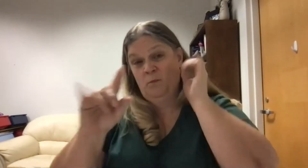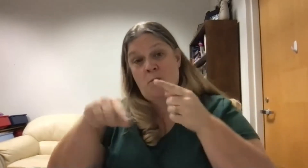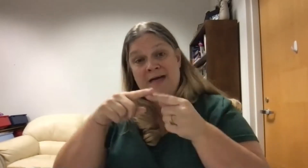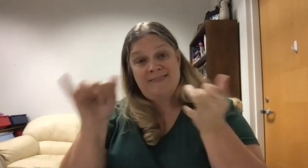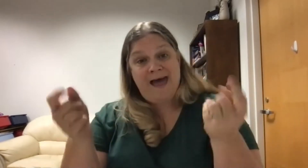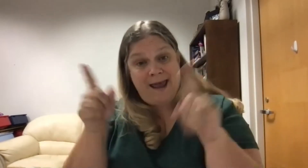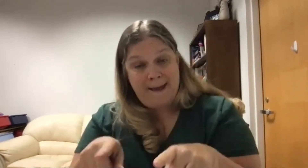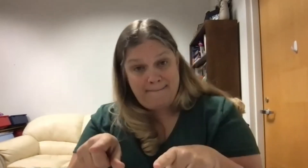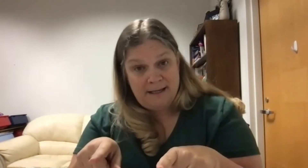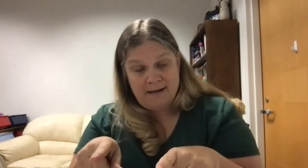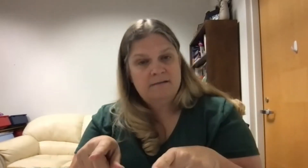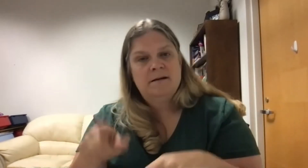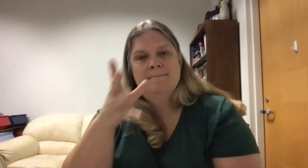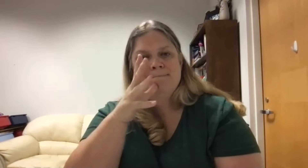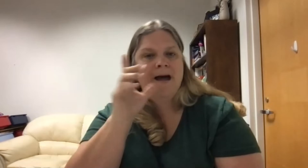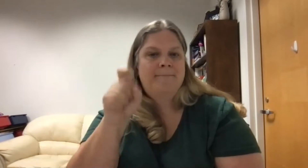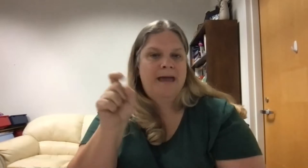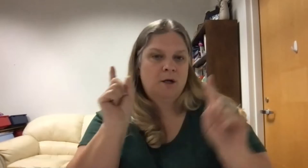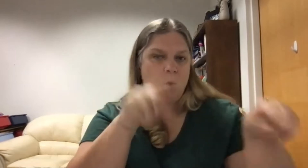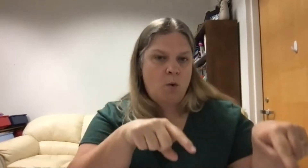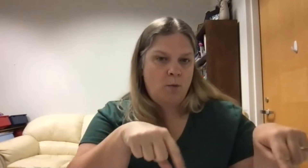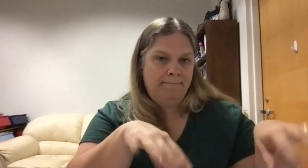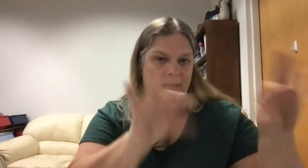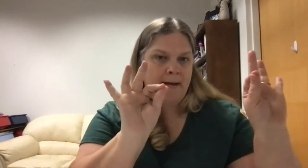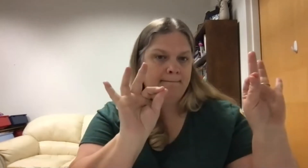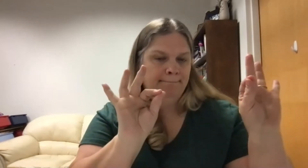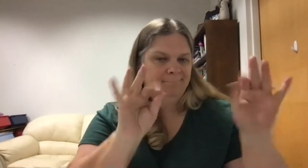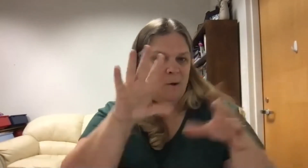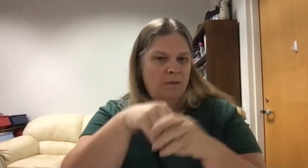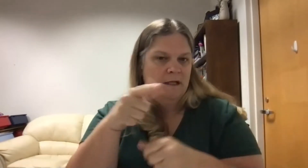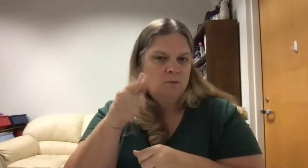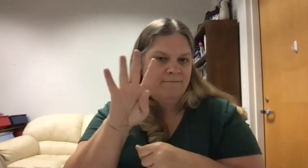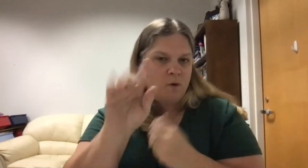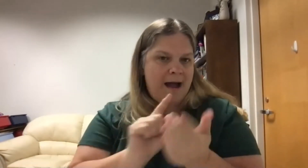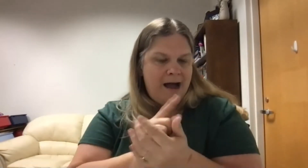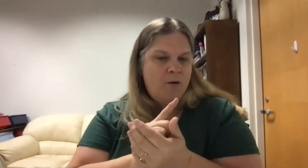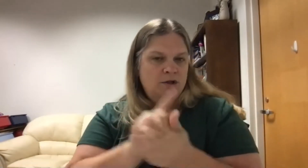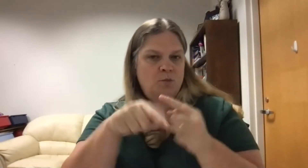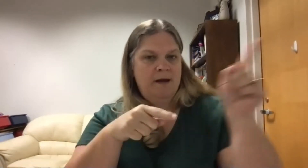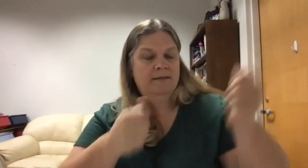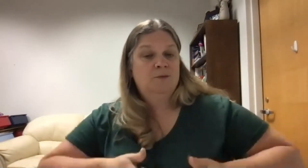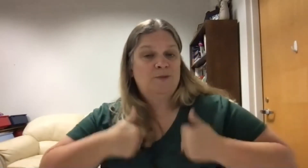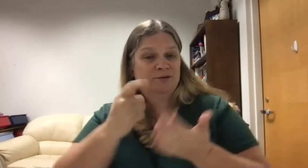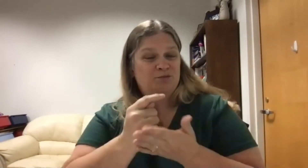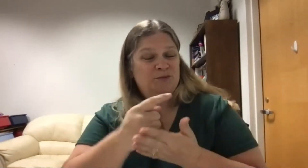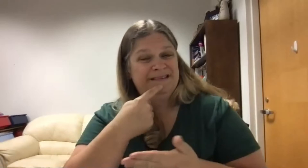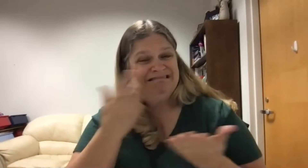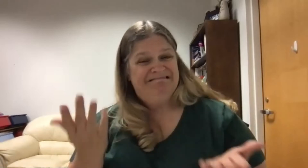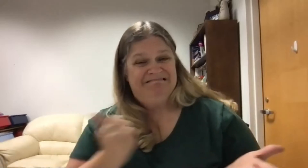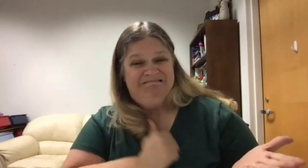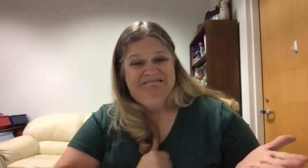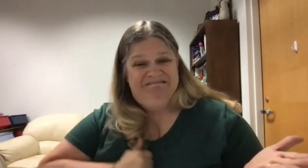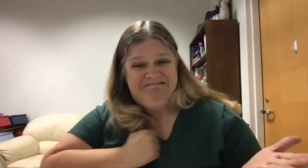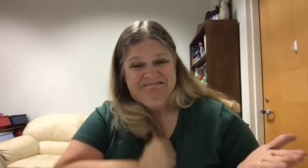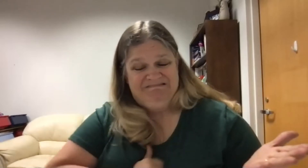services. And when that had happened, the mother had to go pick him up within 24 hours from